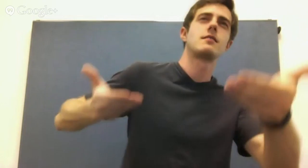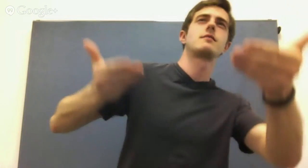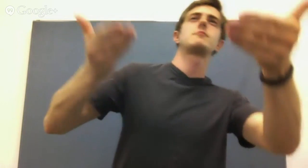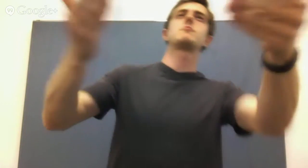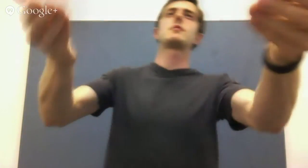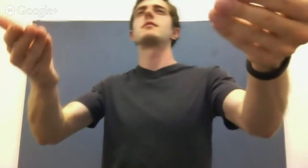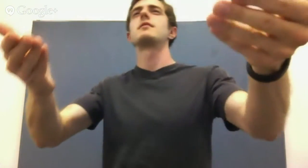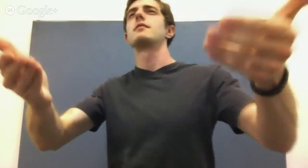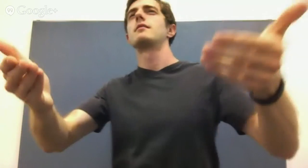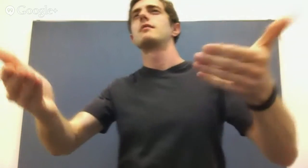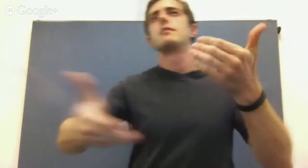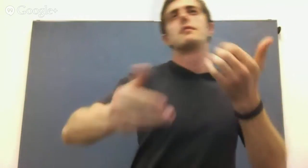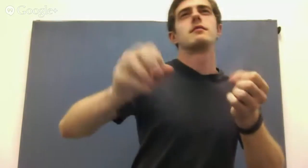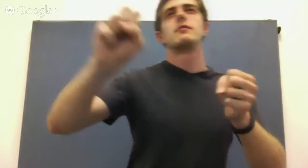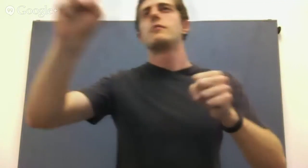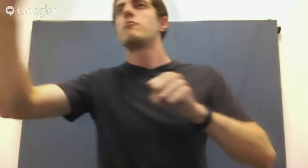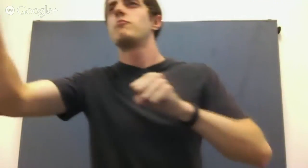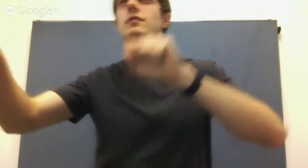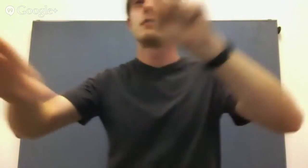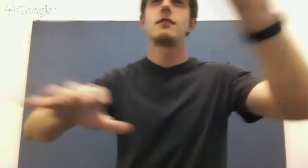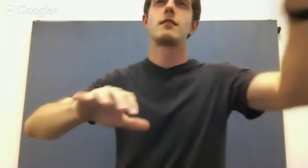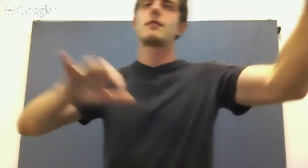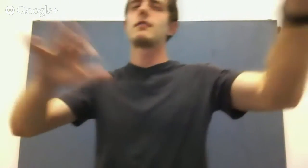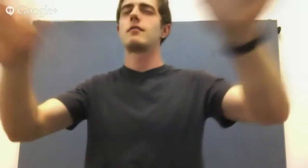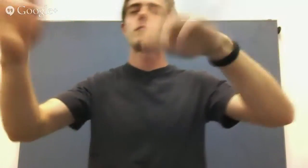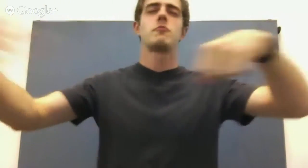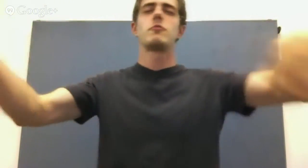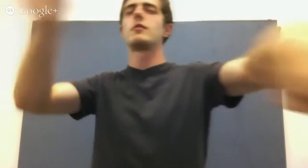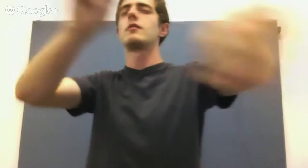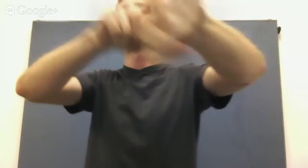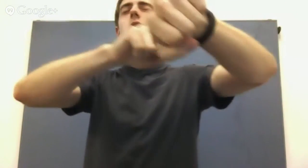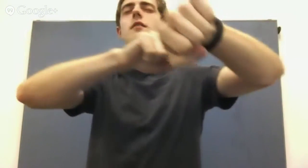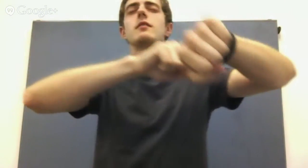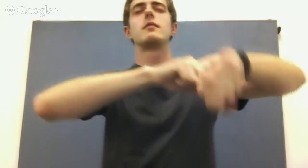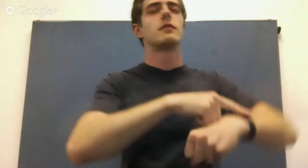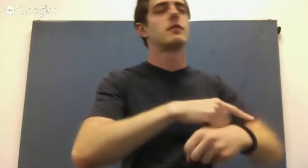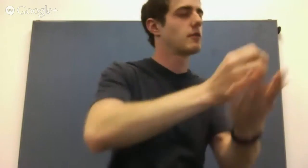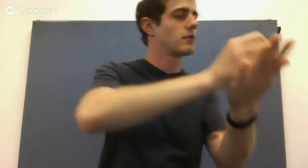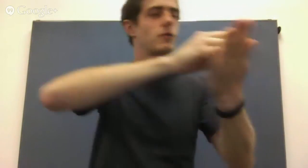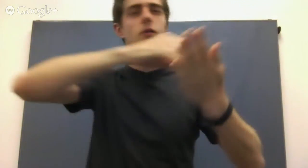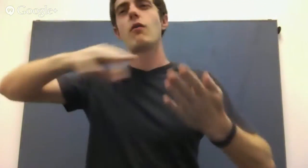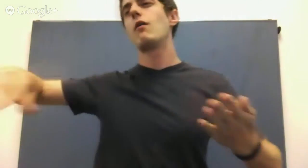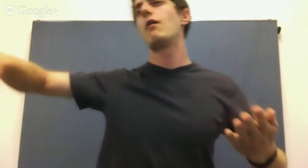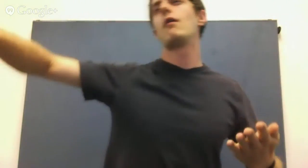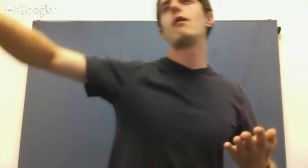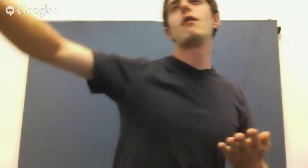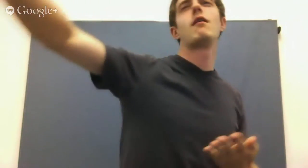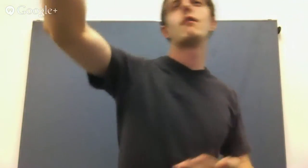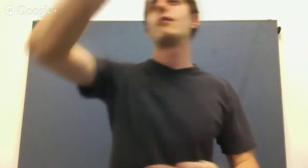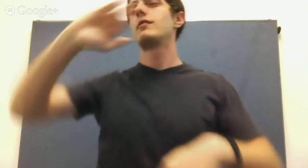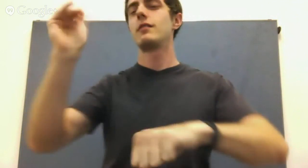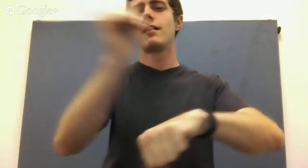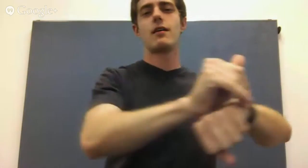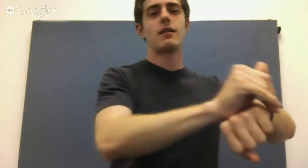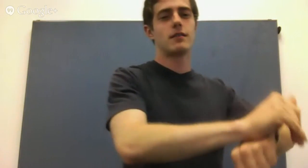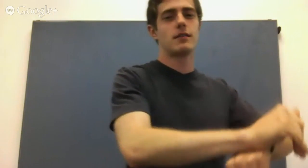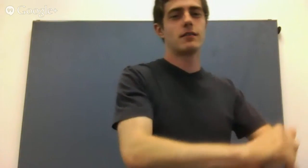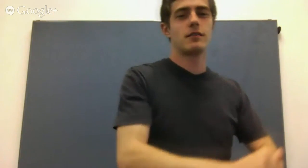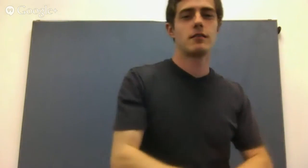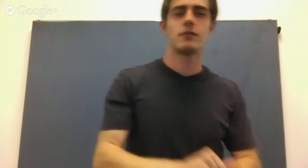Take me to the magic of the moment, on a glory night, where